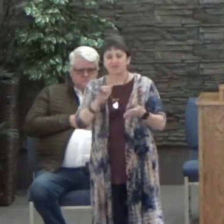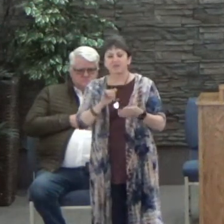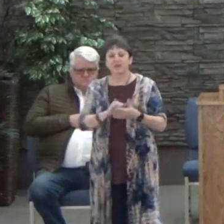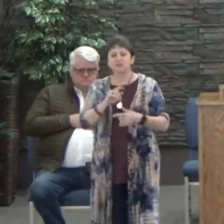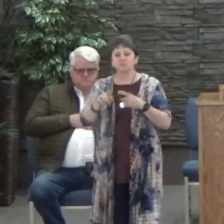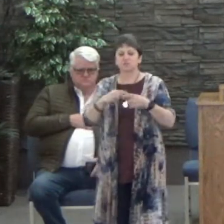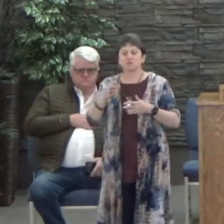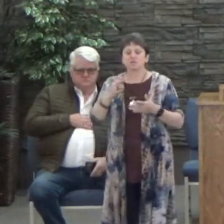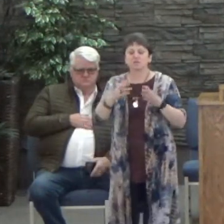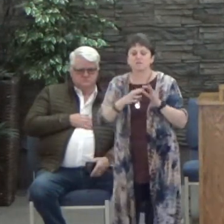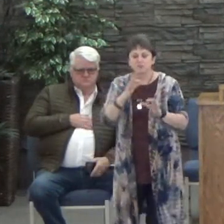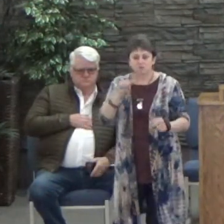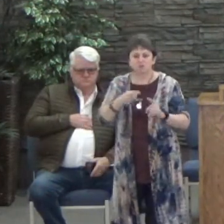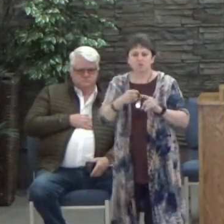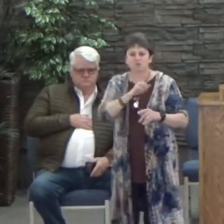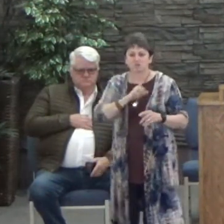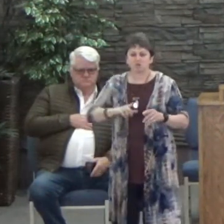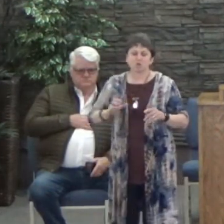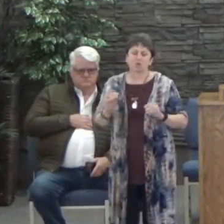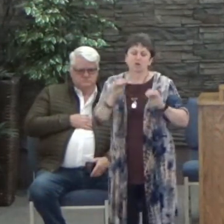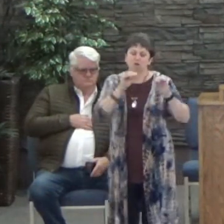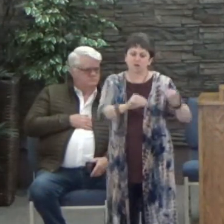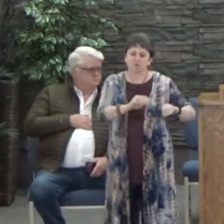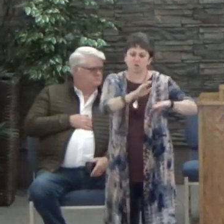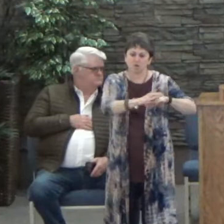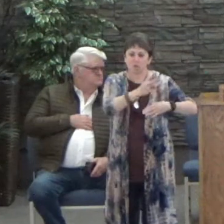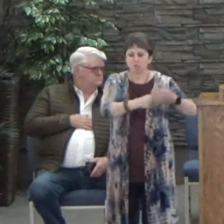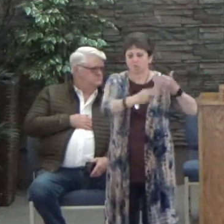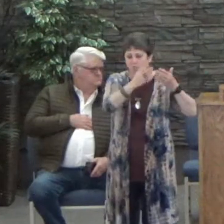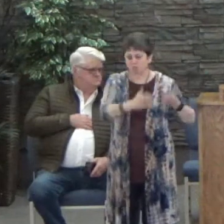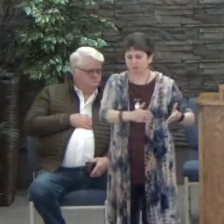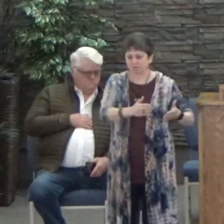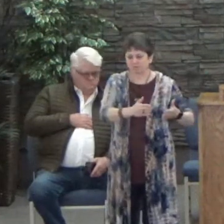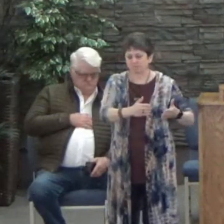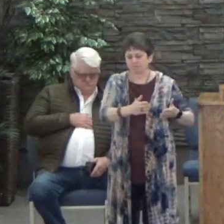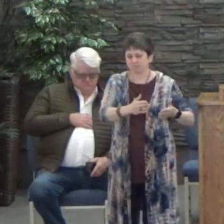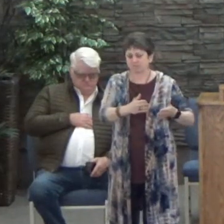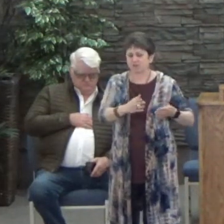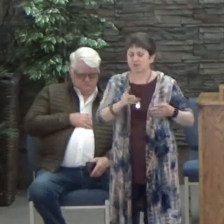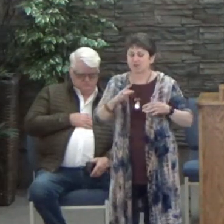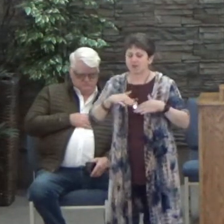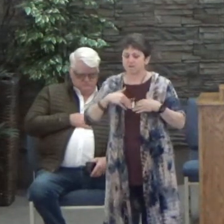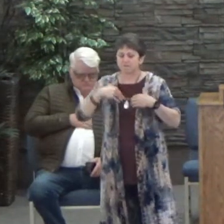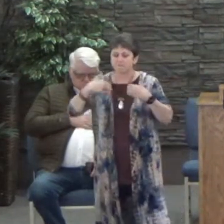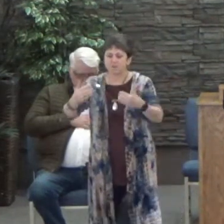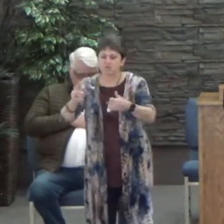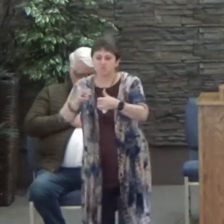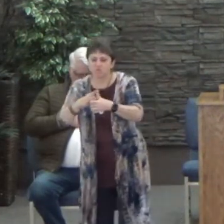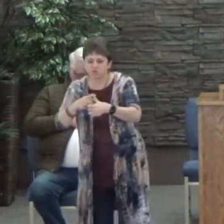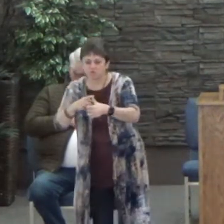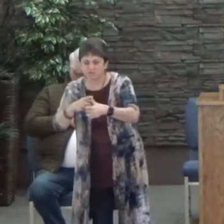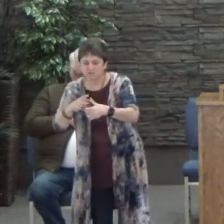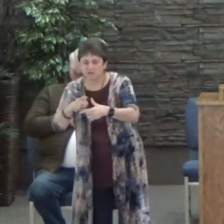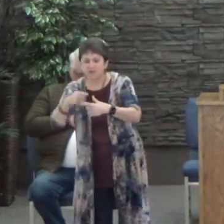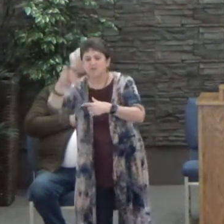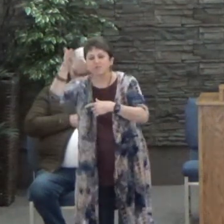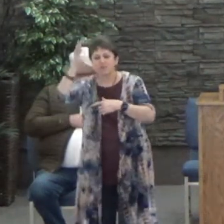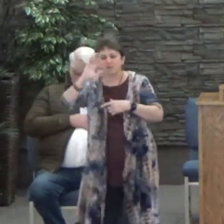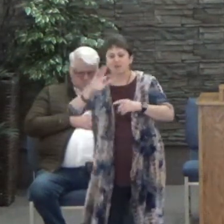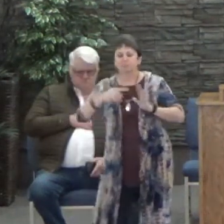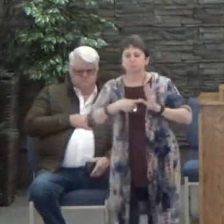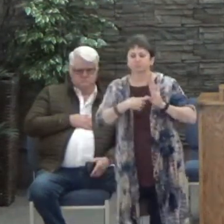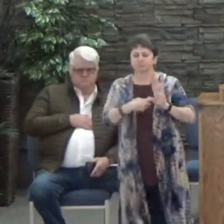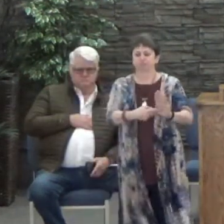the Spirit of the Lord comes on the prophet. It comes confession first, and then God gives